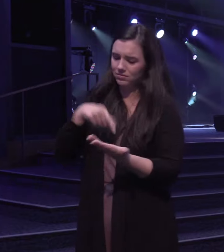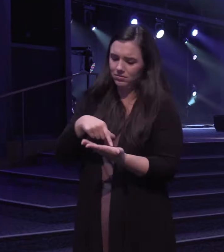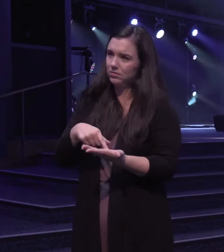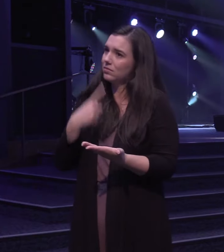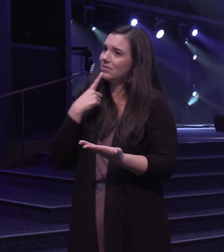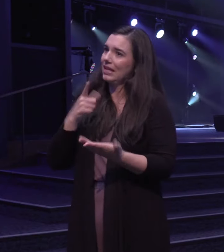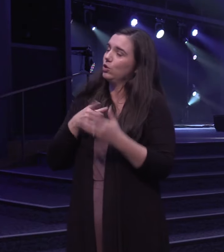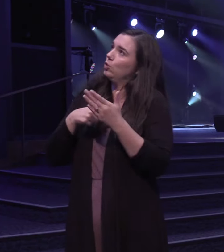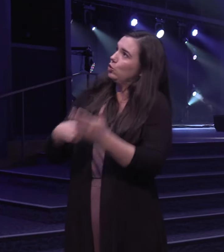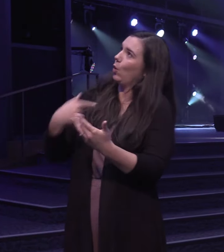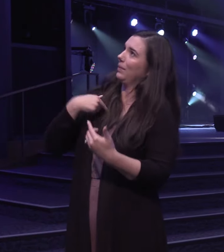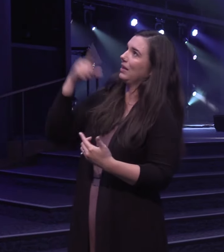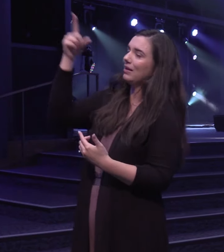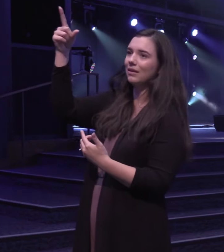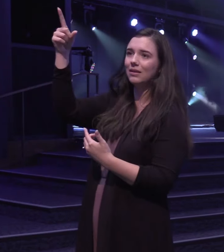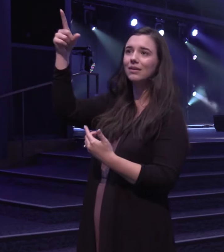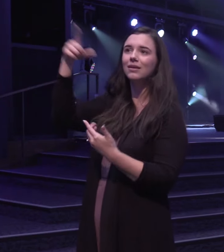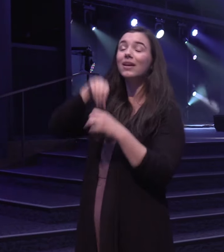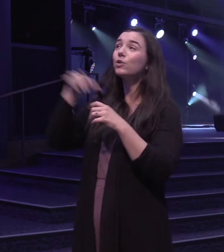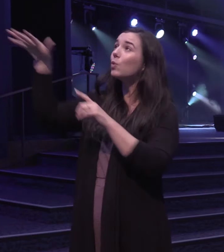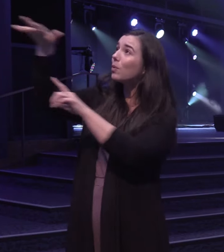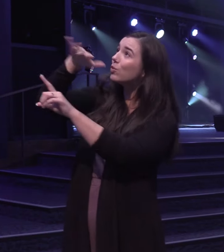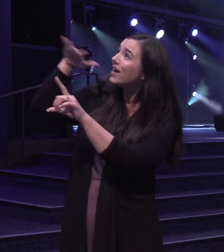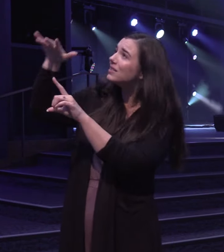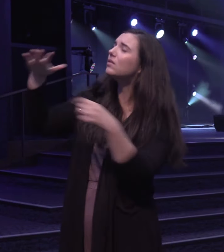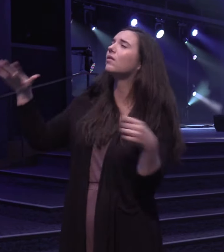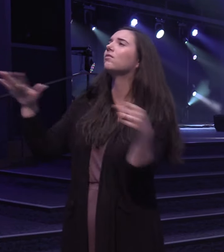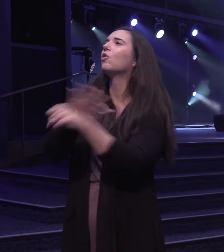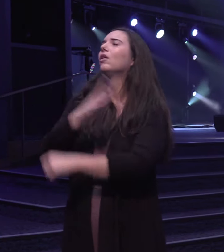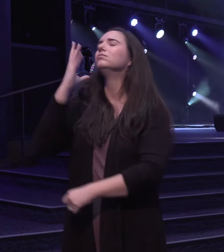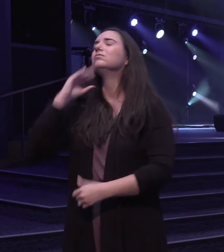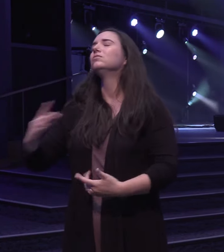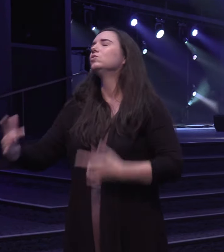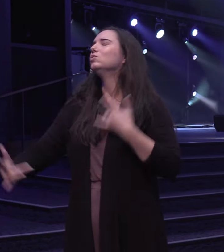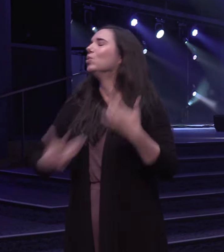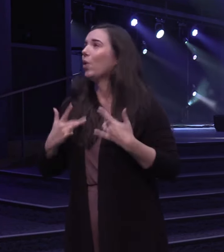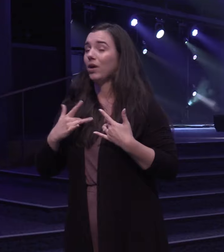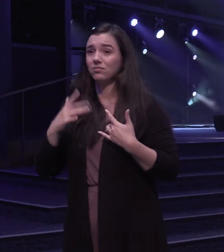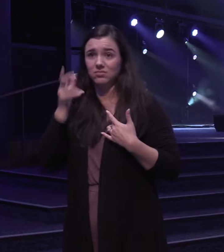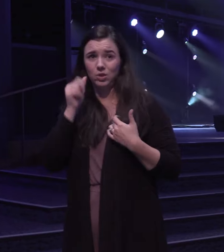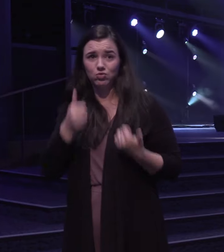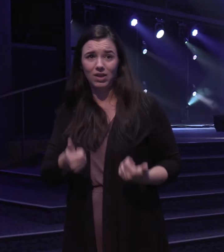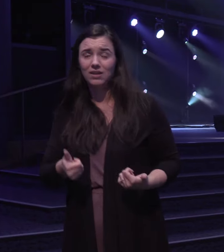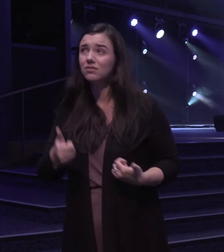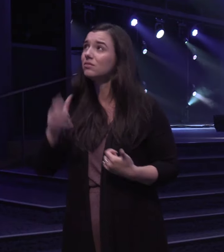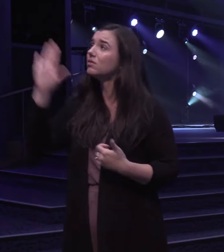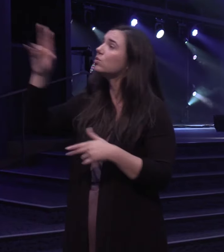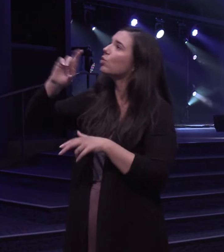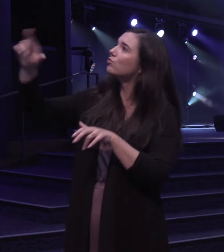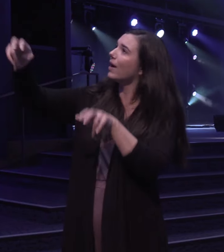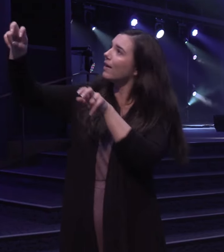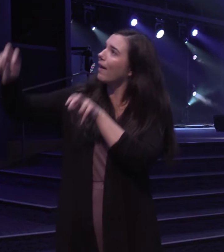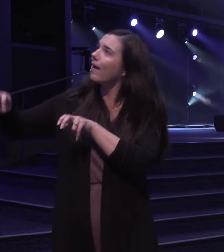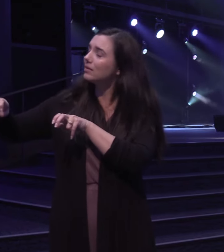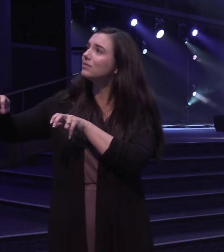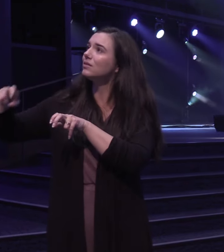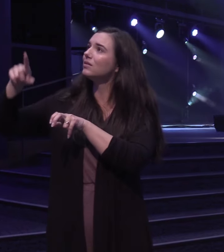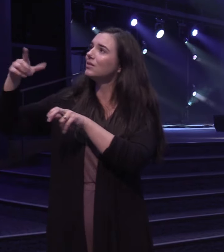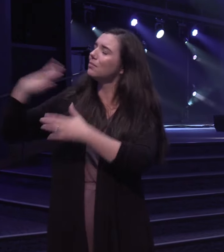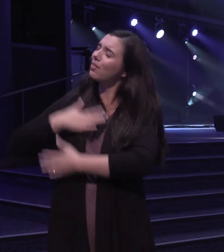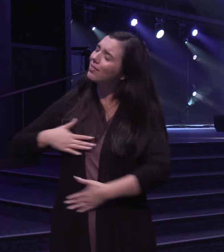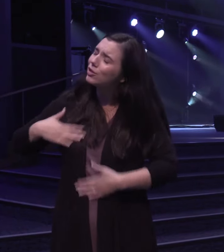you've shown me the secret path to life, that in your presence is the fullness of joy. That sounds great. And at your right hand or right next to you